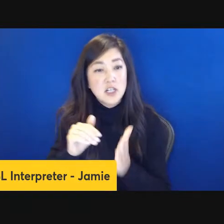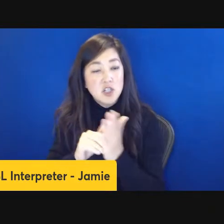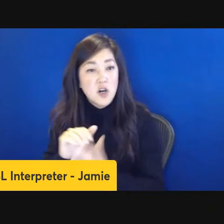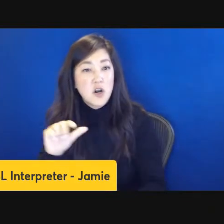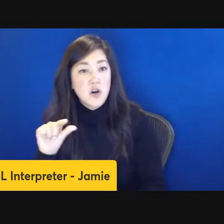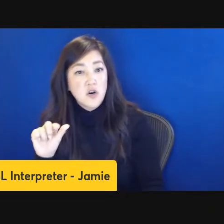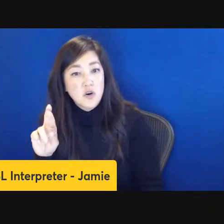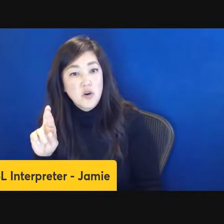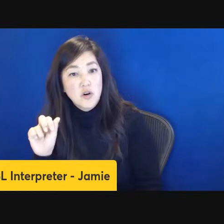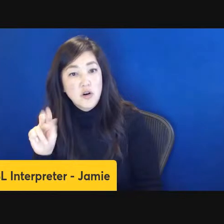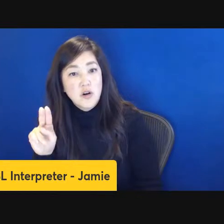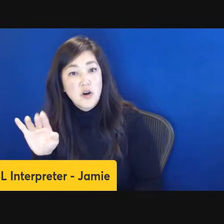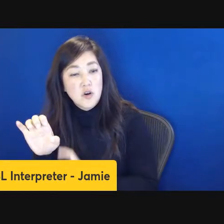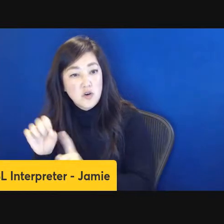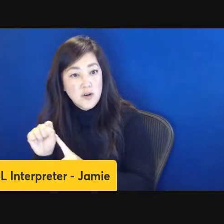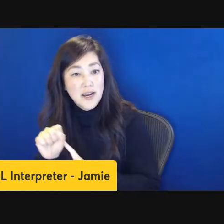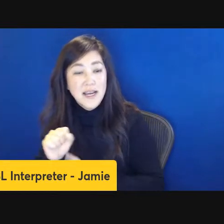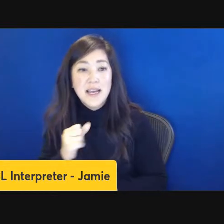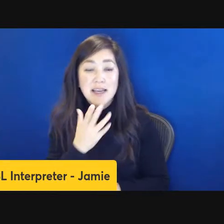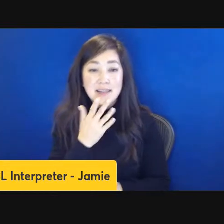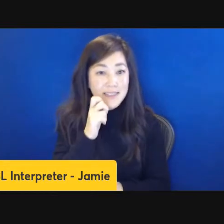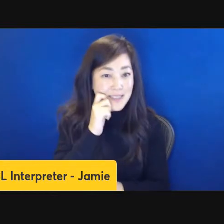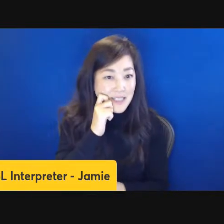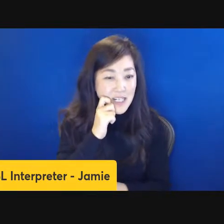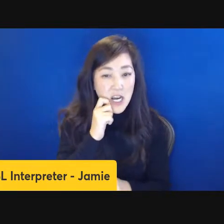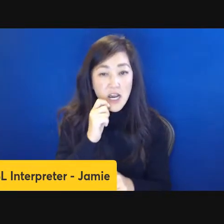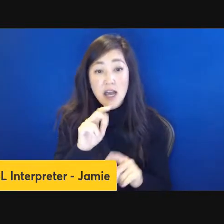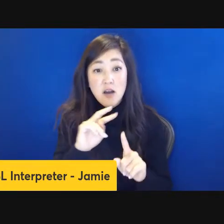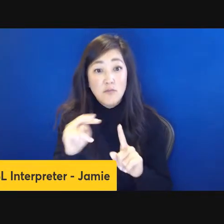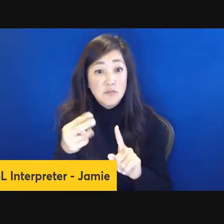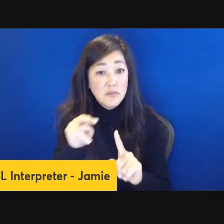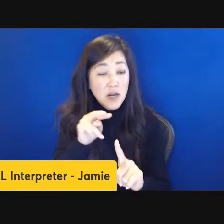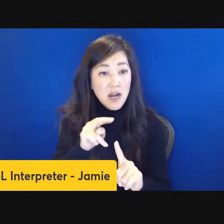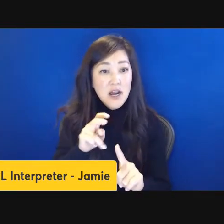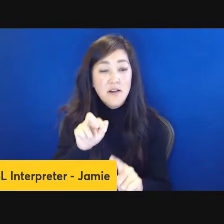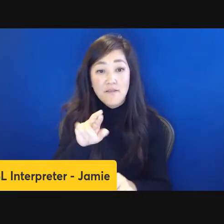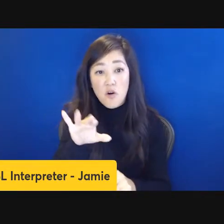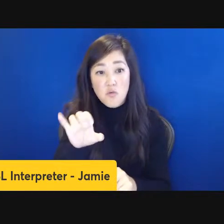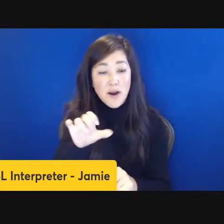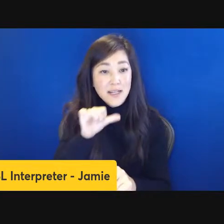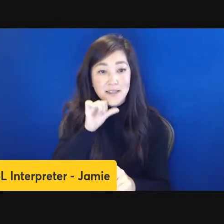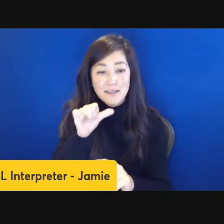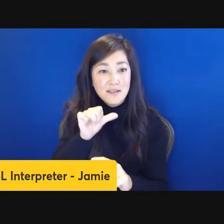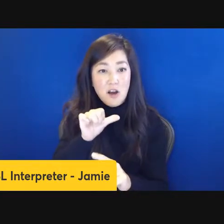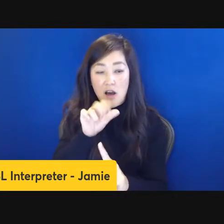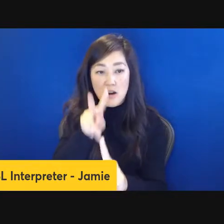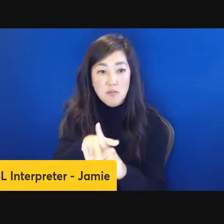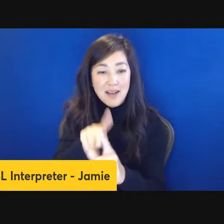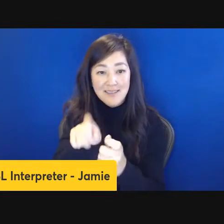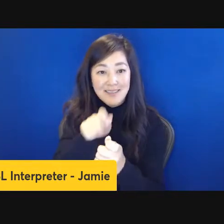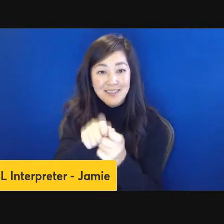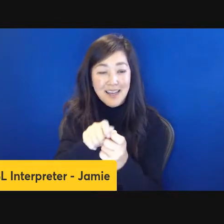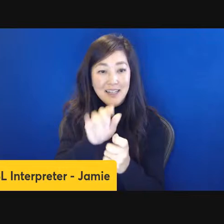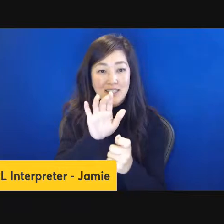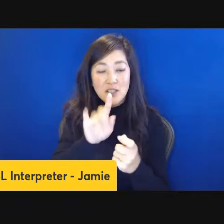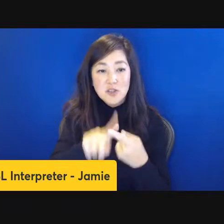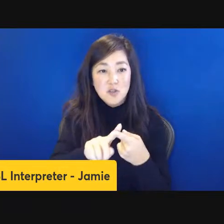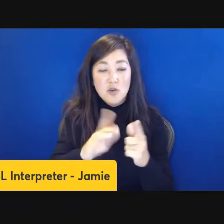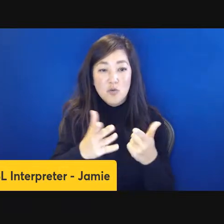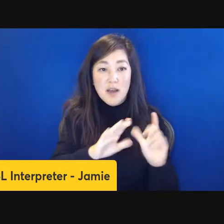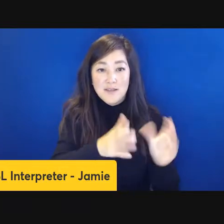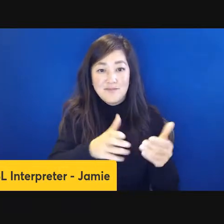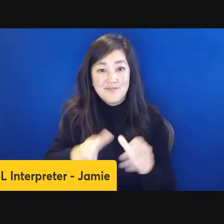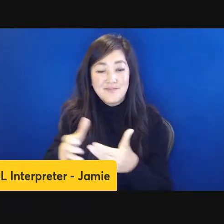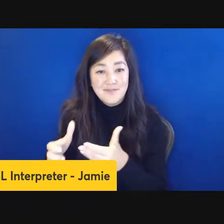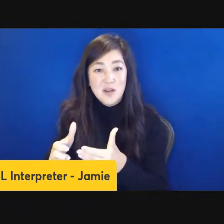fact, melanation, perceptions of race do not map directly onto the categories that we have socioculturally